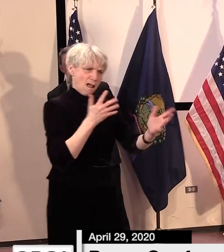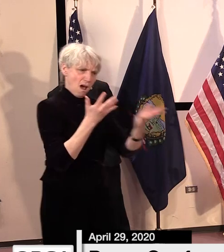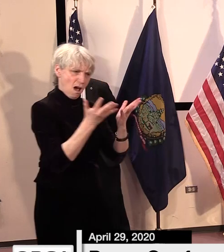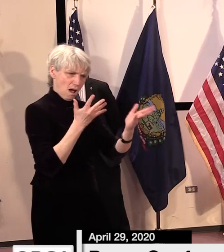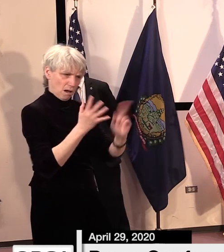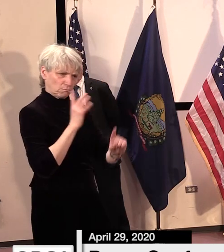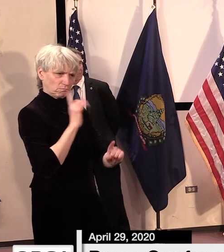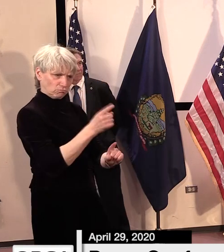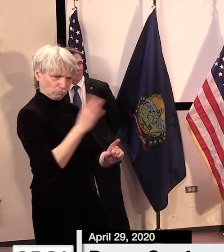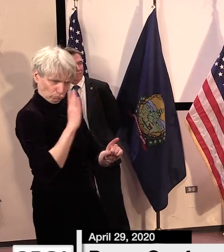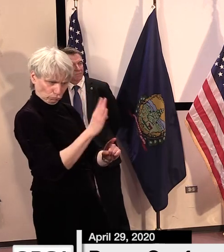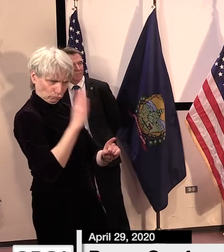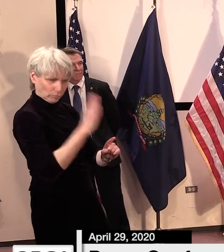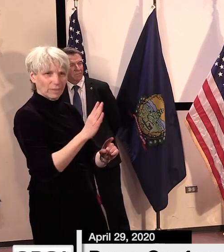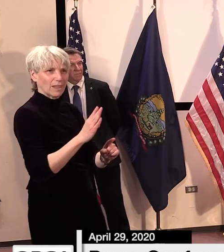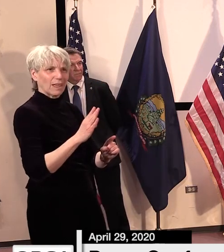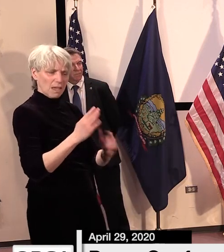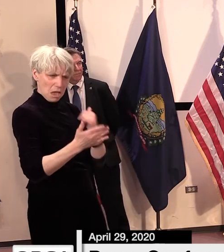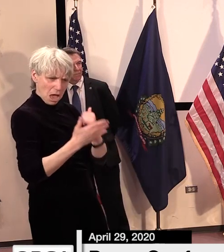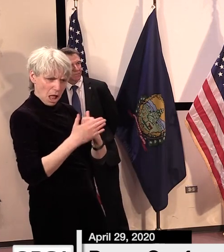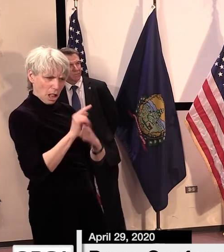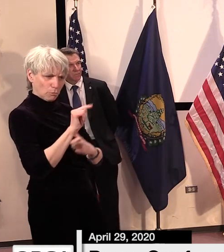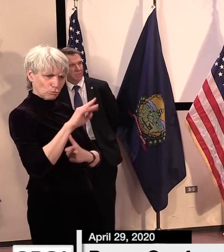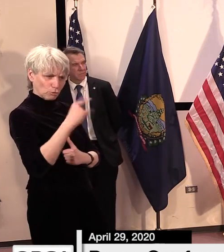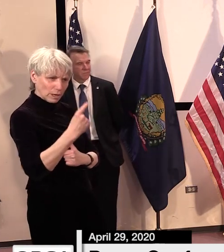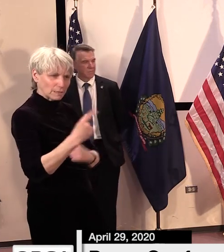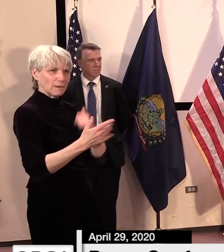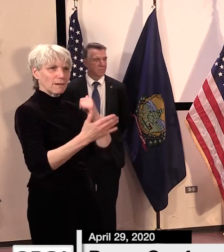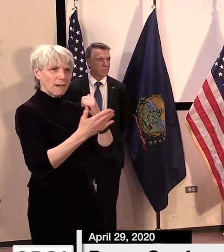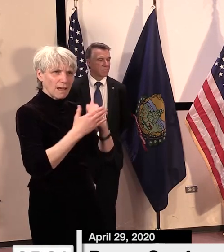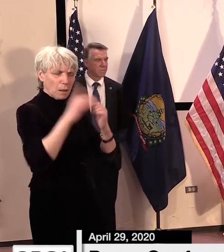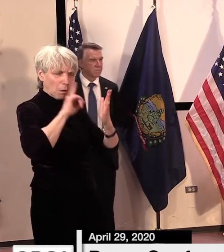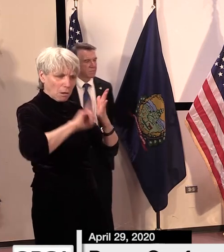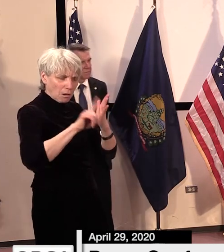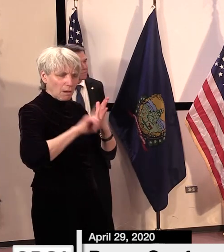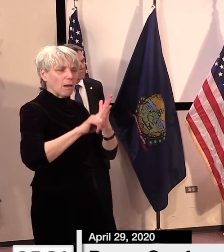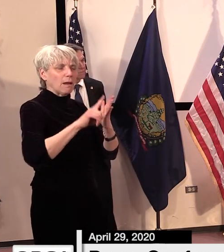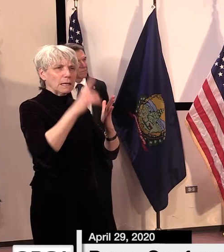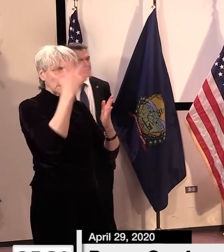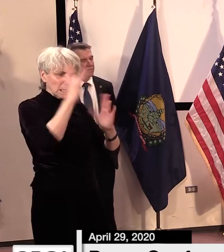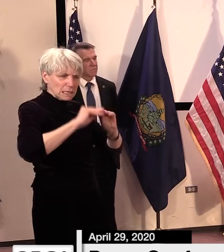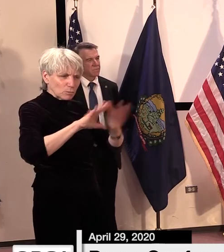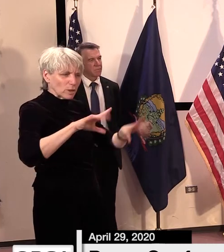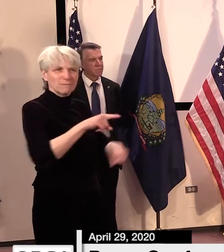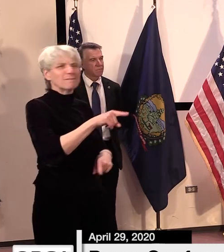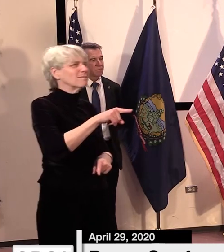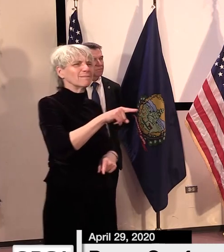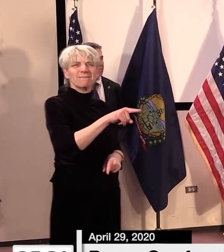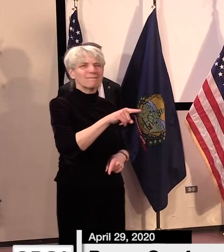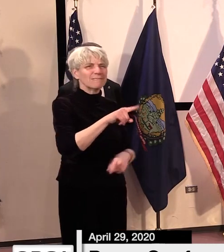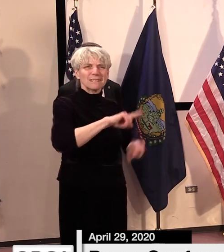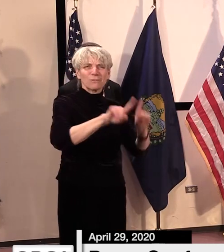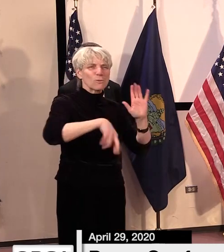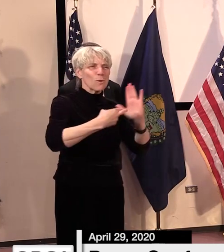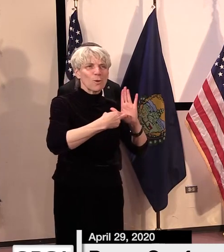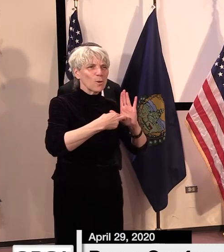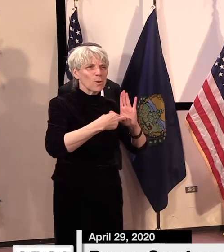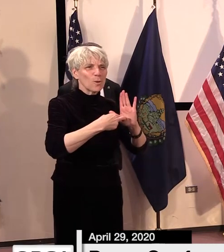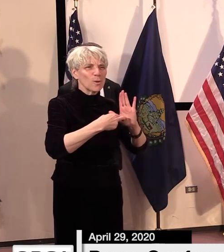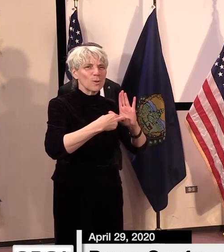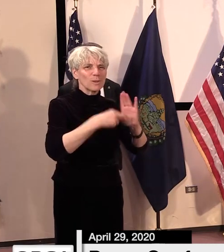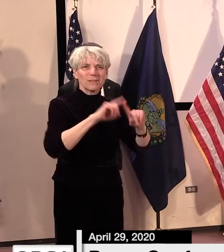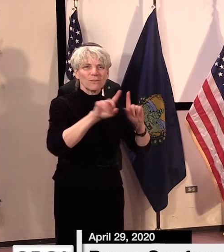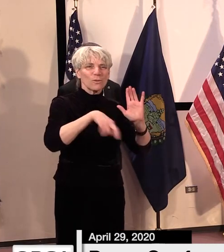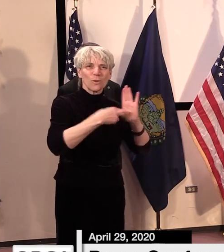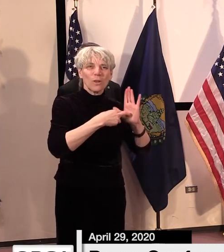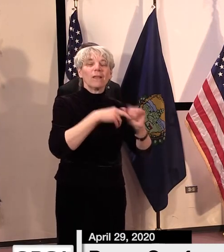not part of our contact tracing workforce. They're not part of our infectious disease epidemiology workforce. That workforce